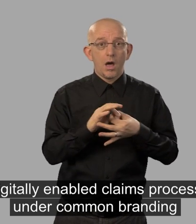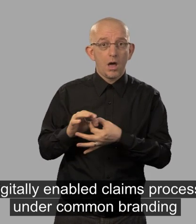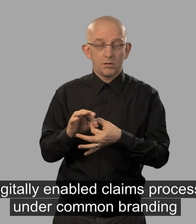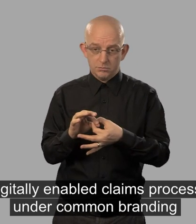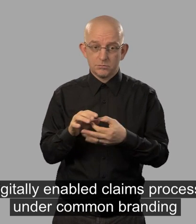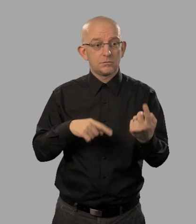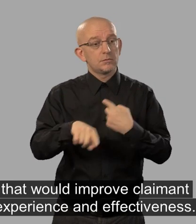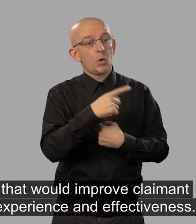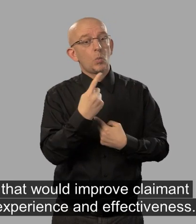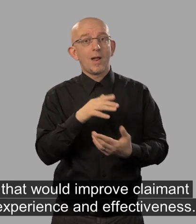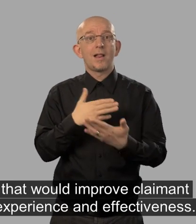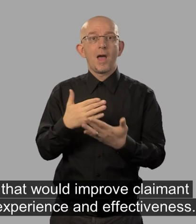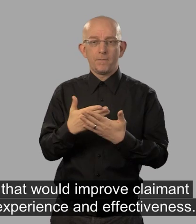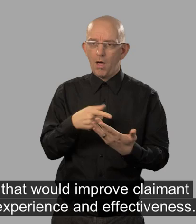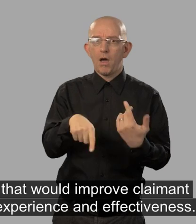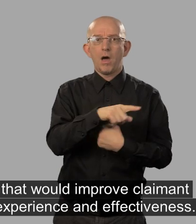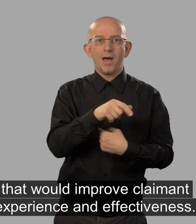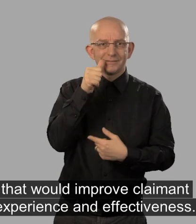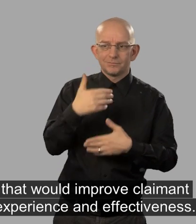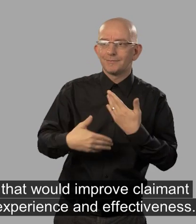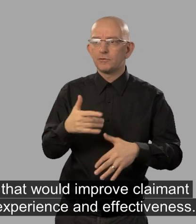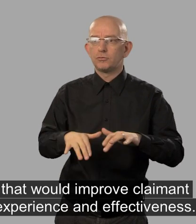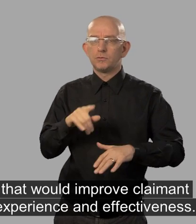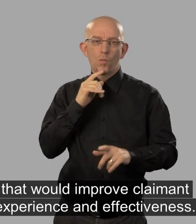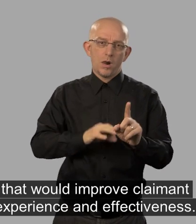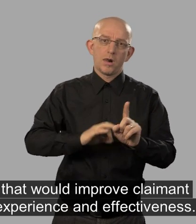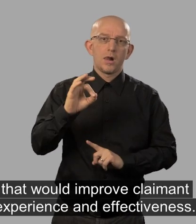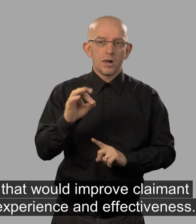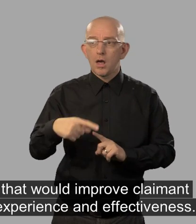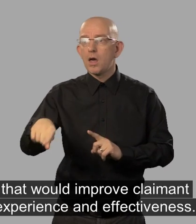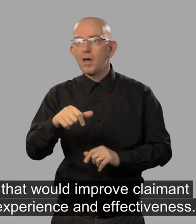would improve claimant experience and effectiveness.